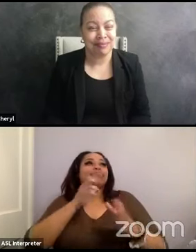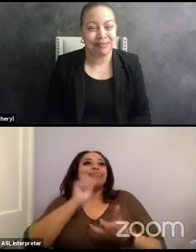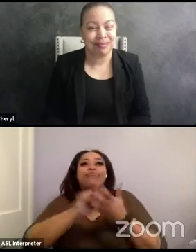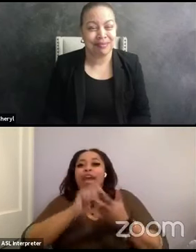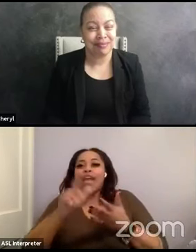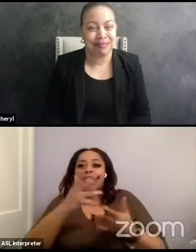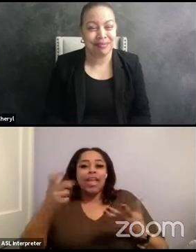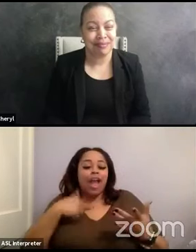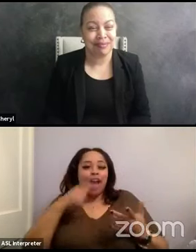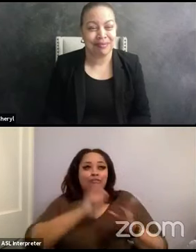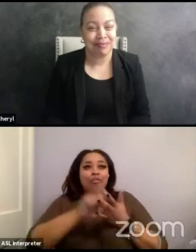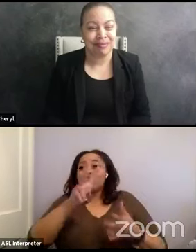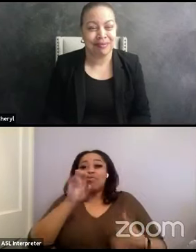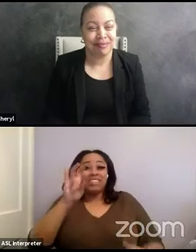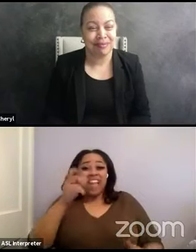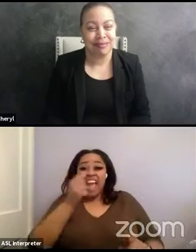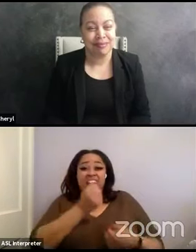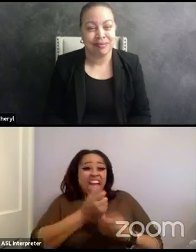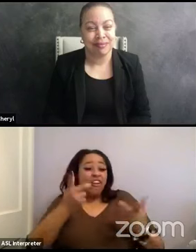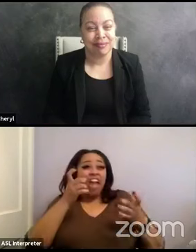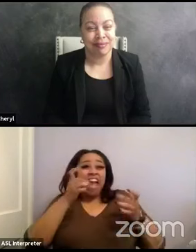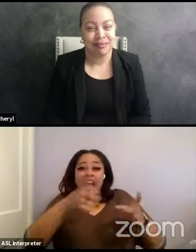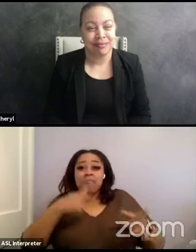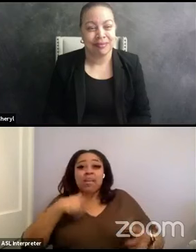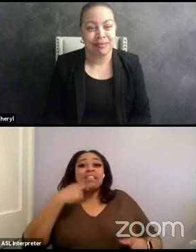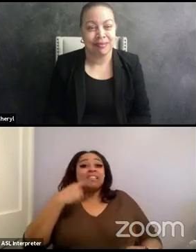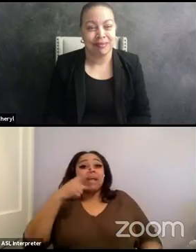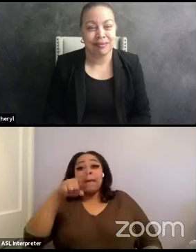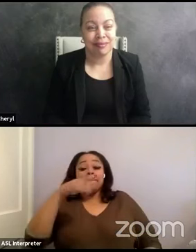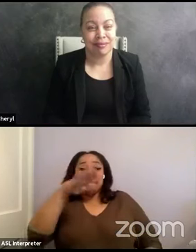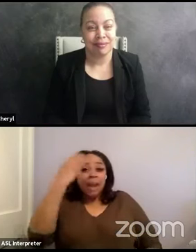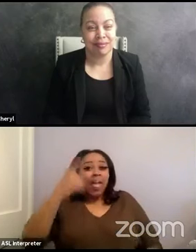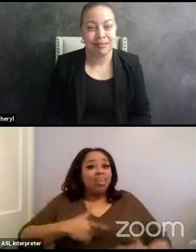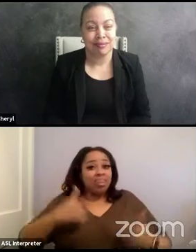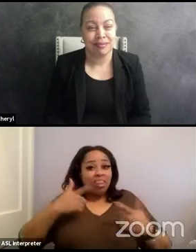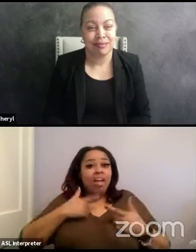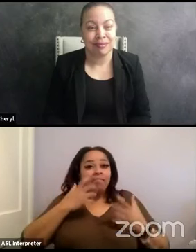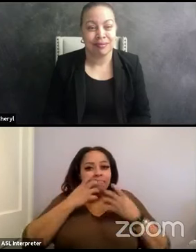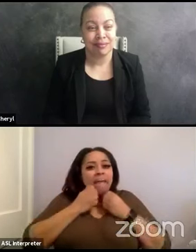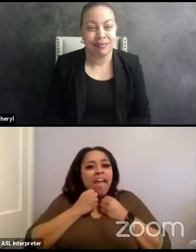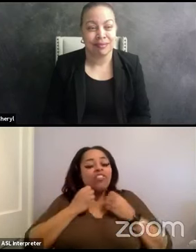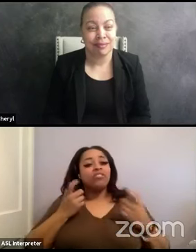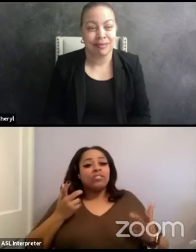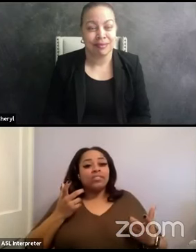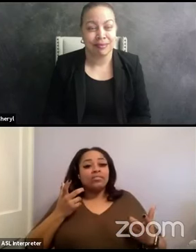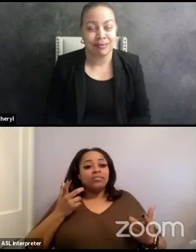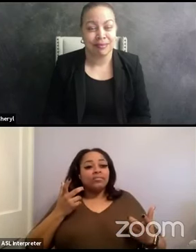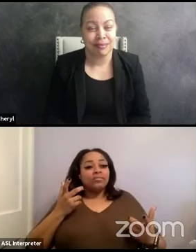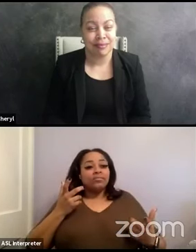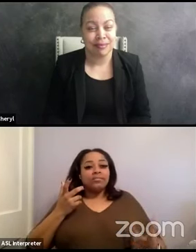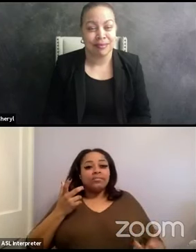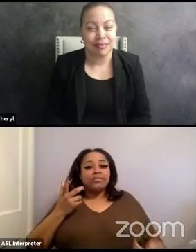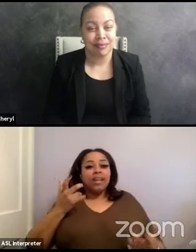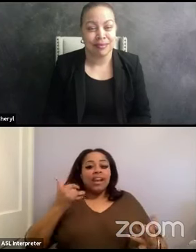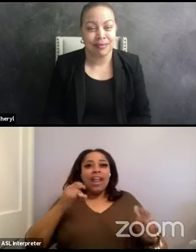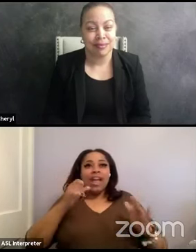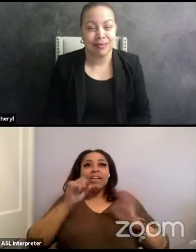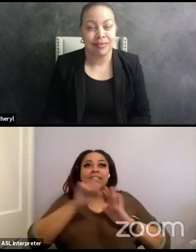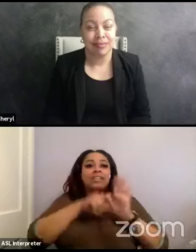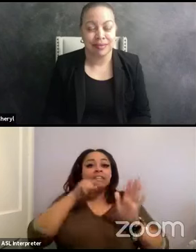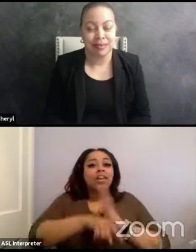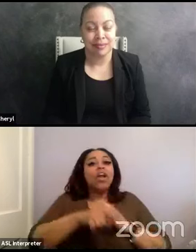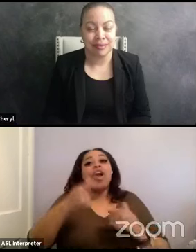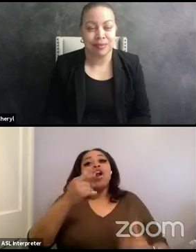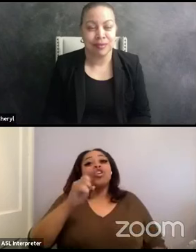because everyone hated me because I said Black Lives Matter. And then all of a sudden, the state sanctioned murder of George